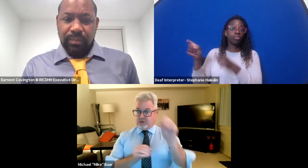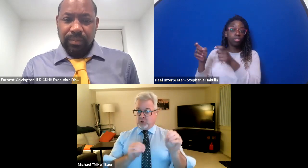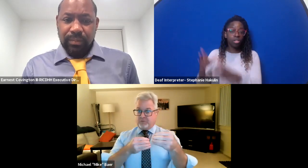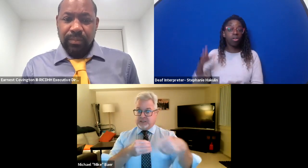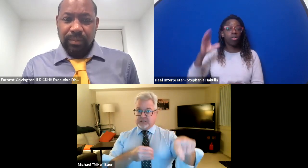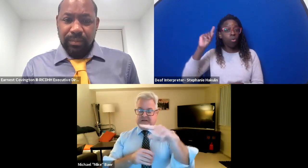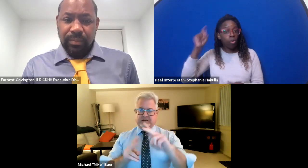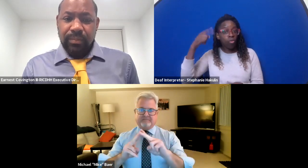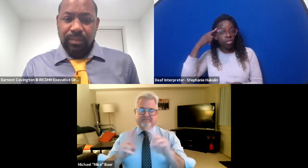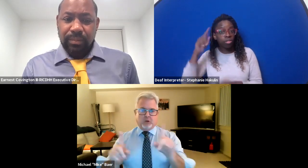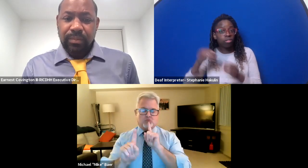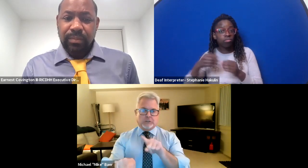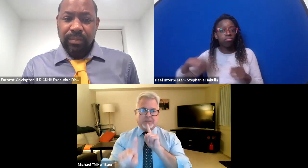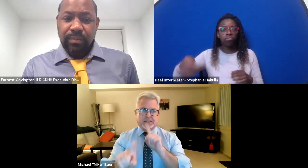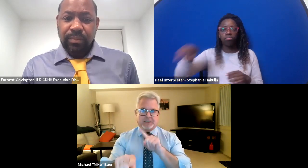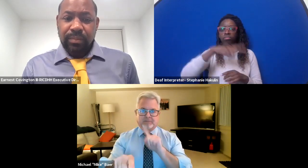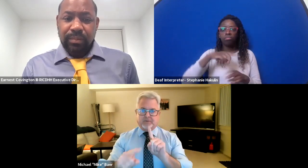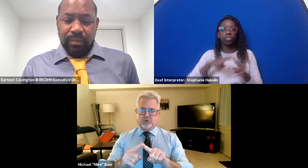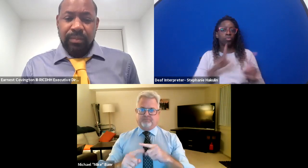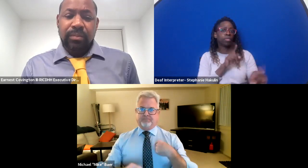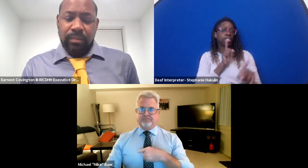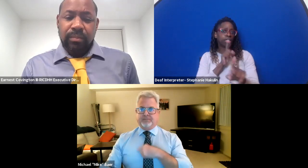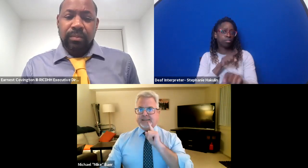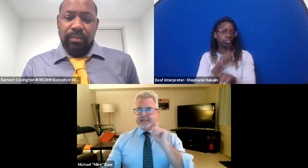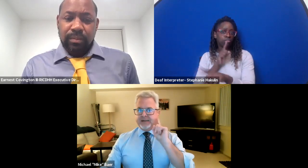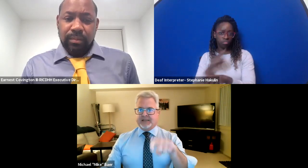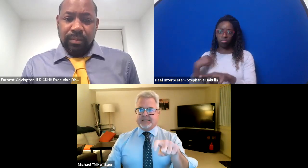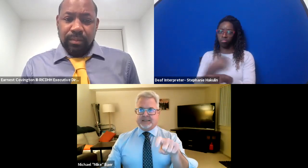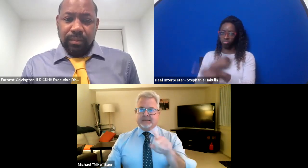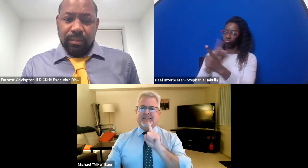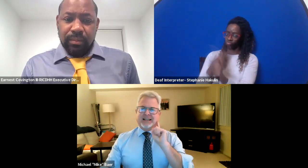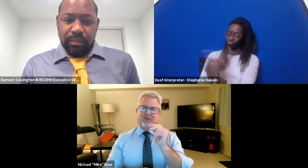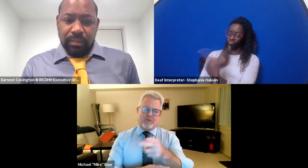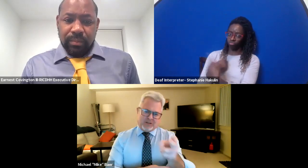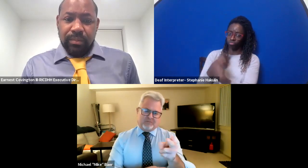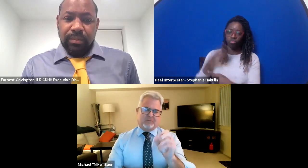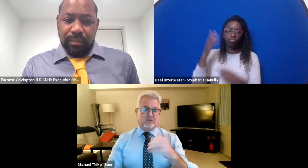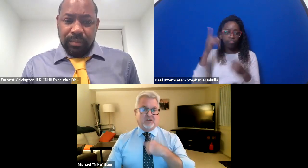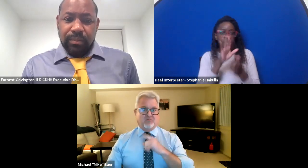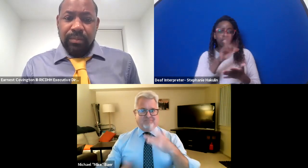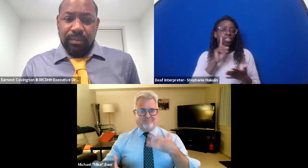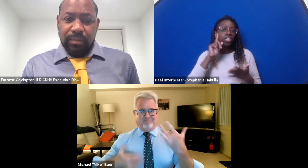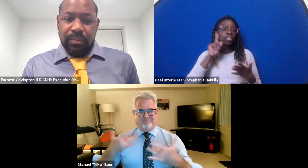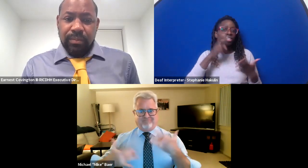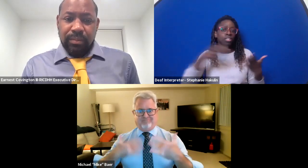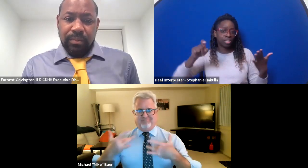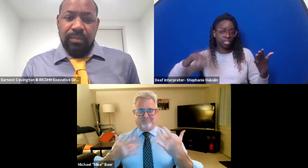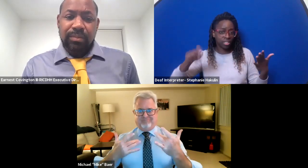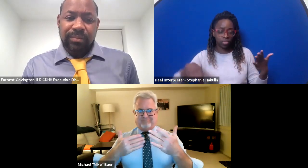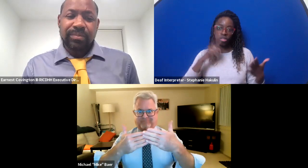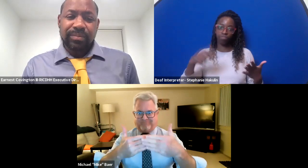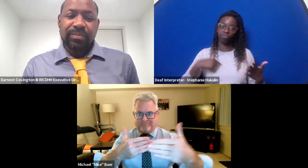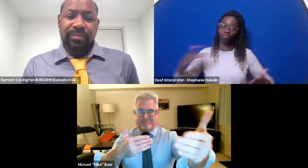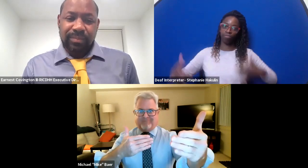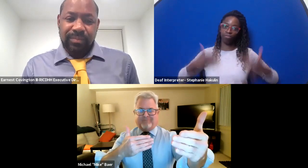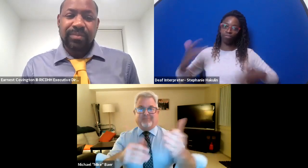responsive. The governor's office now is being very, very cooperative with us for meeting needs of